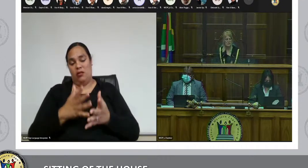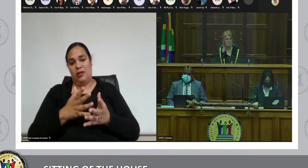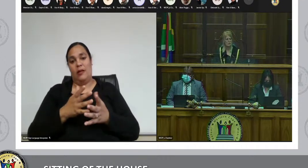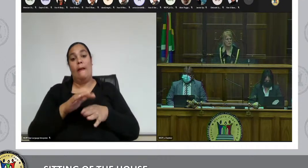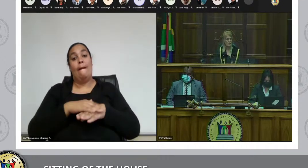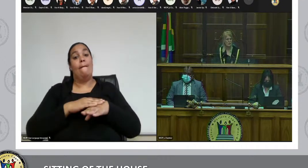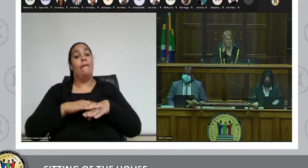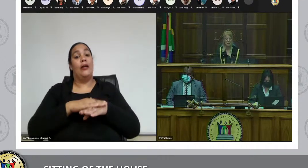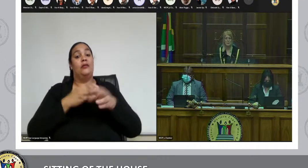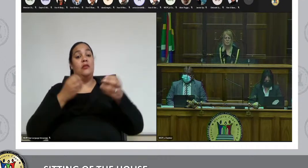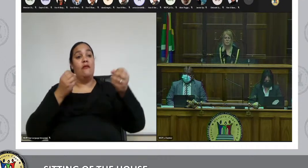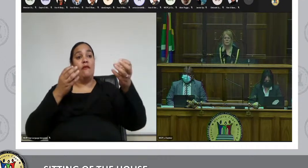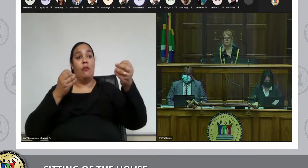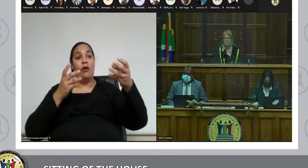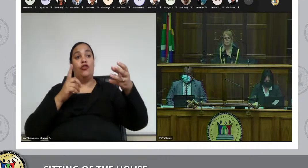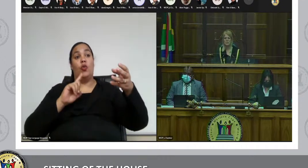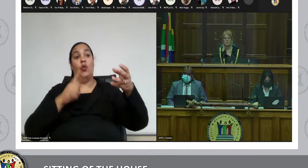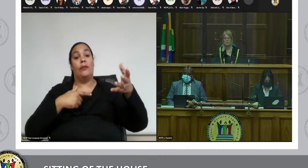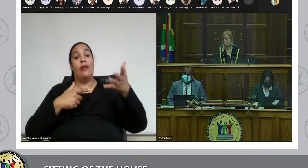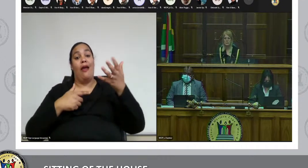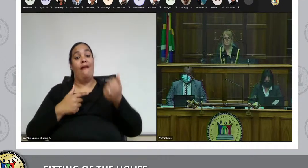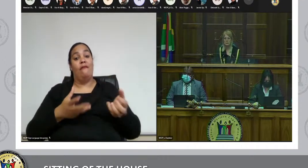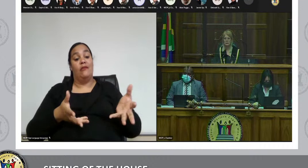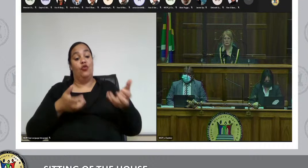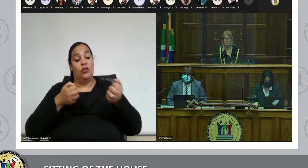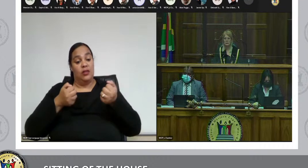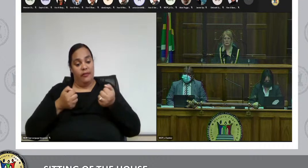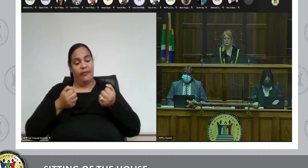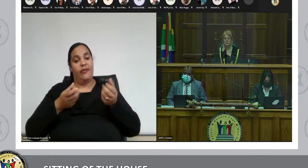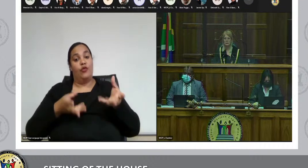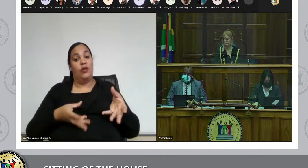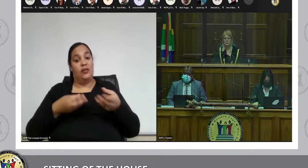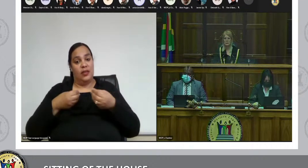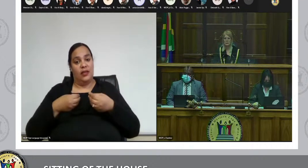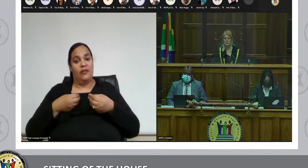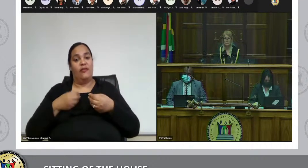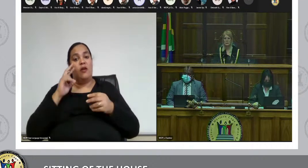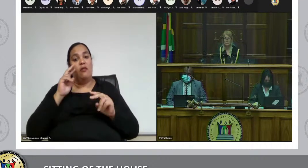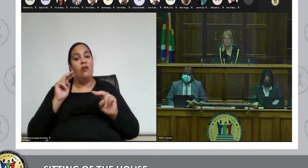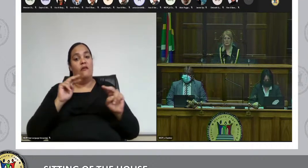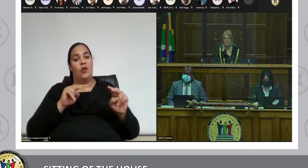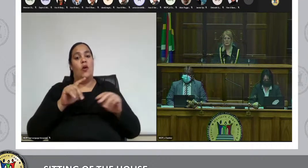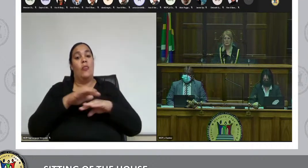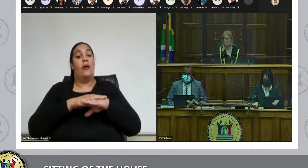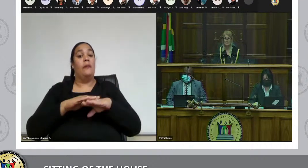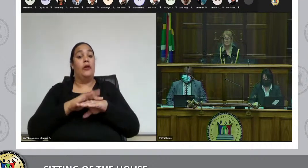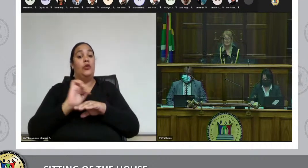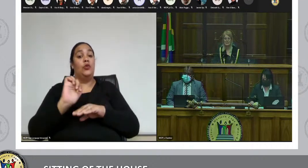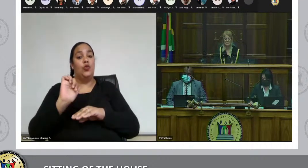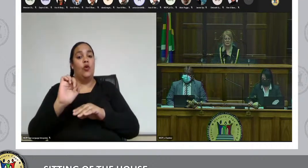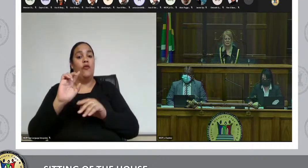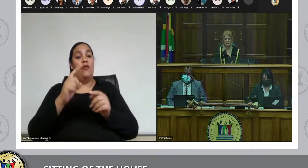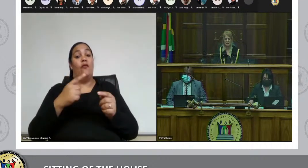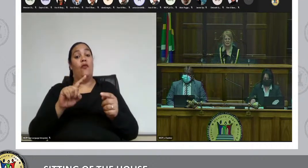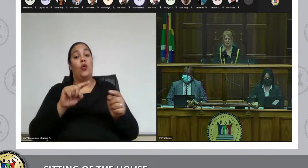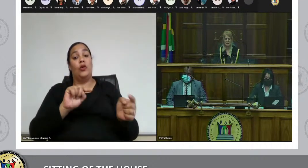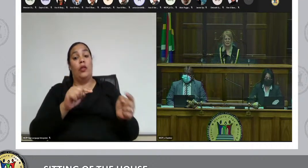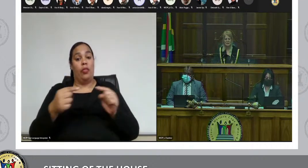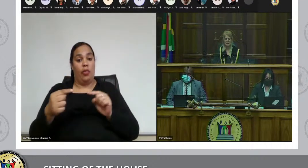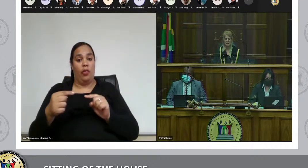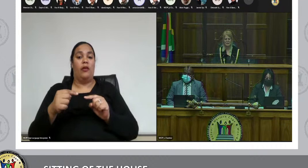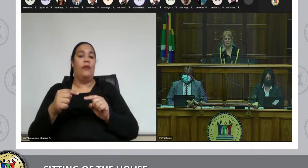based on the information that I received, that I'm of the view that the basis for the dispute is